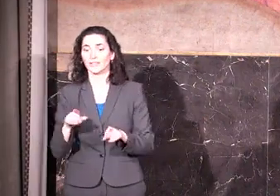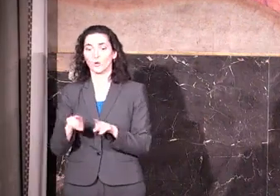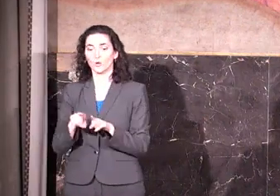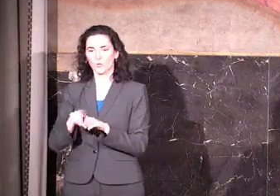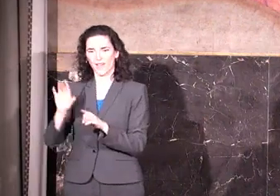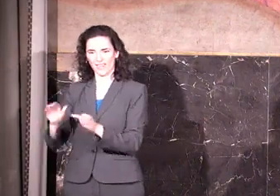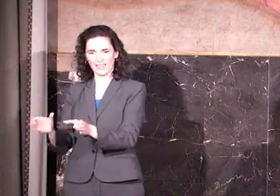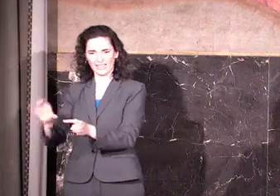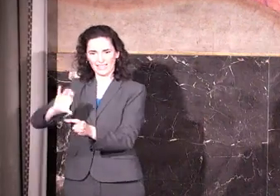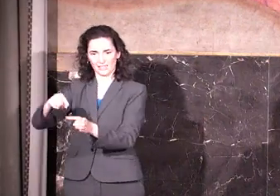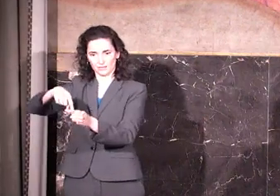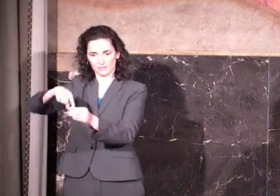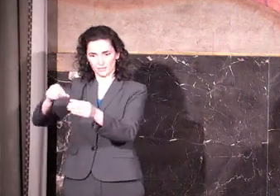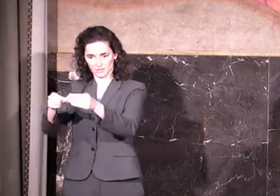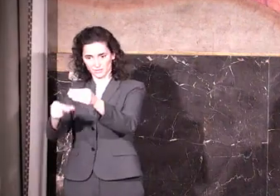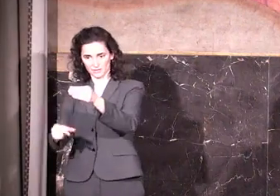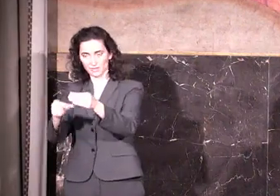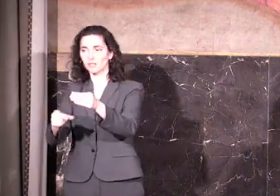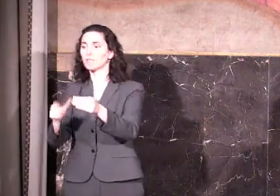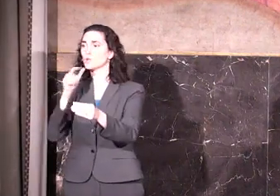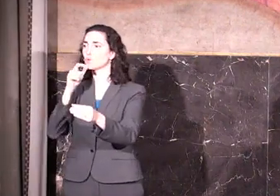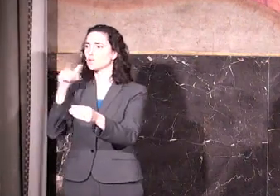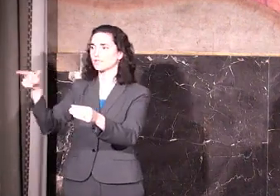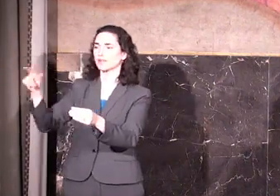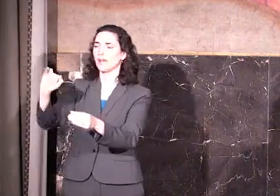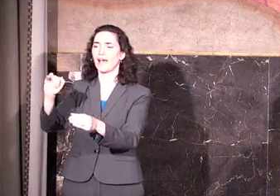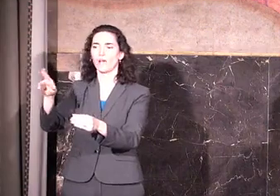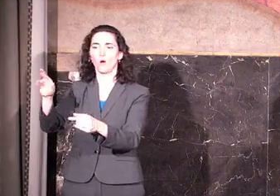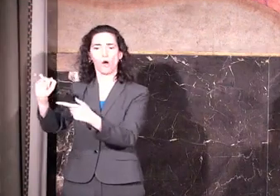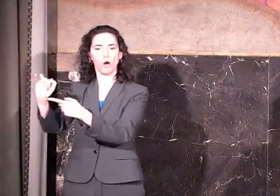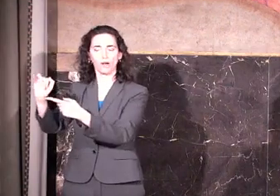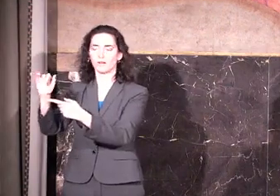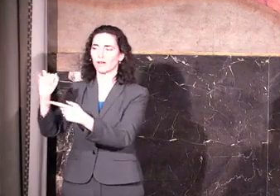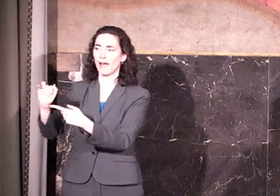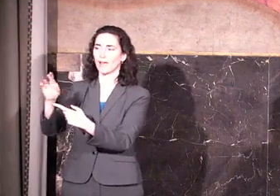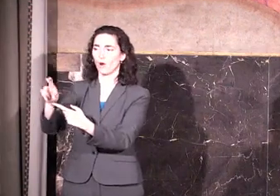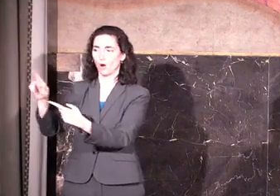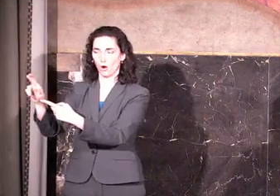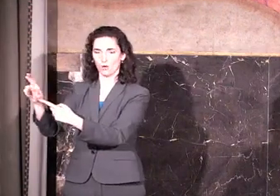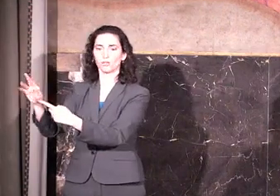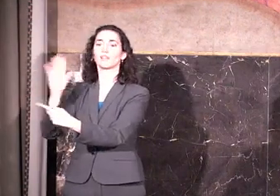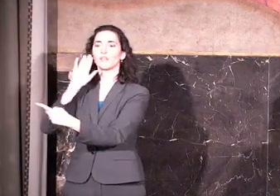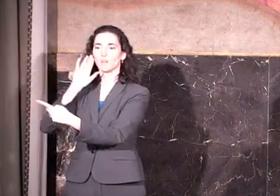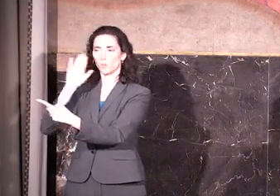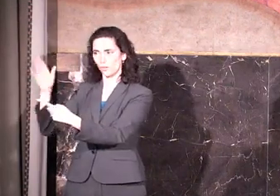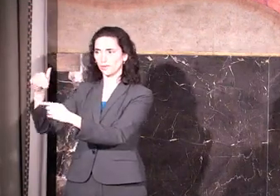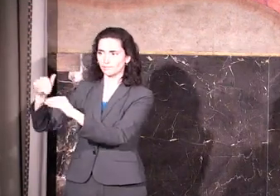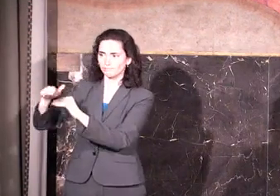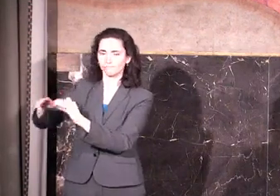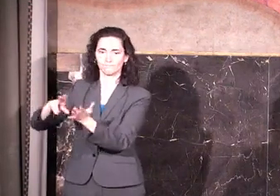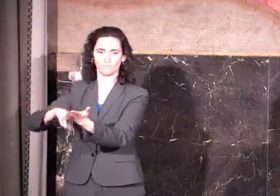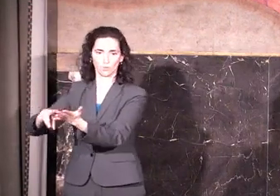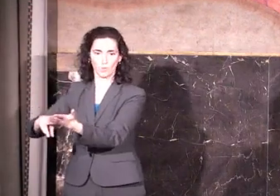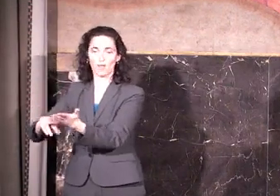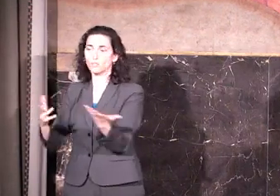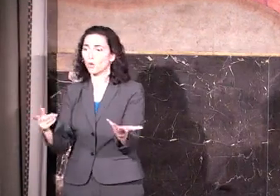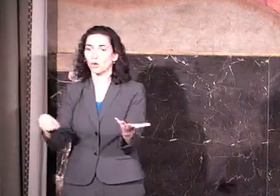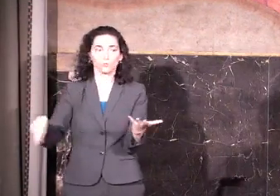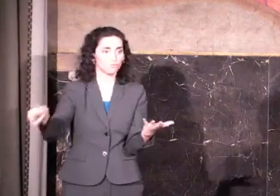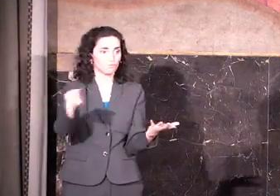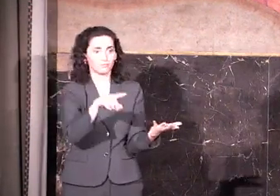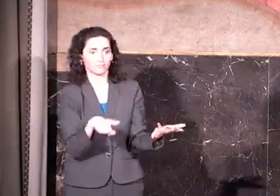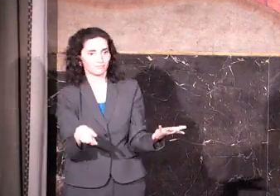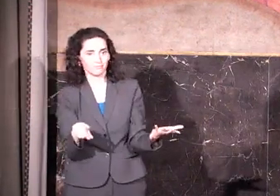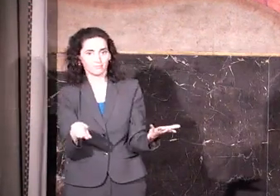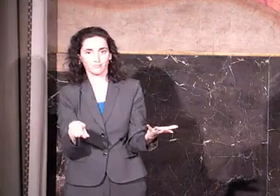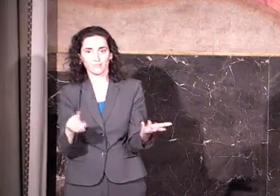the IRR, which is kind of transparent to or for you all. It doesn't really make that much difference. We're requesting it